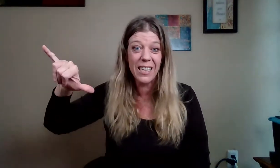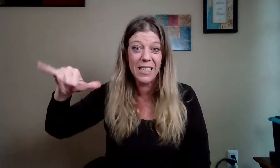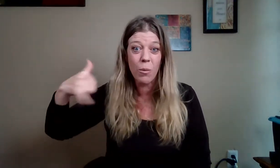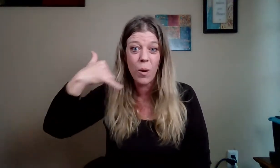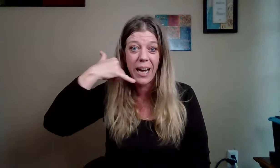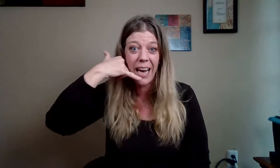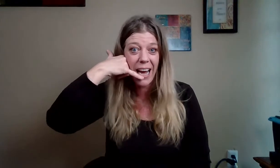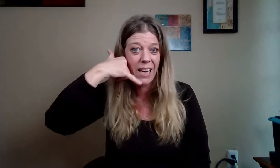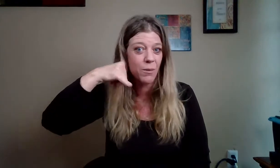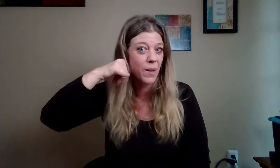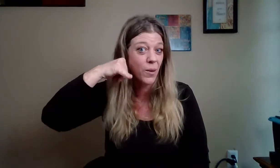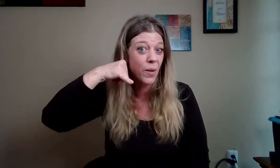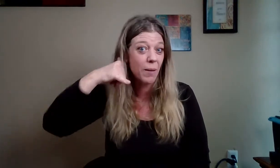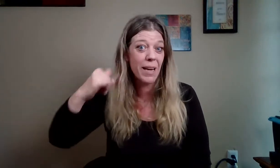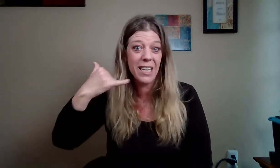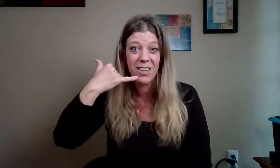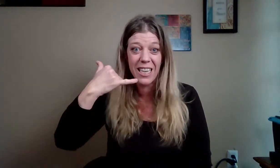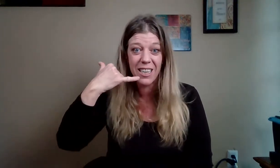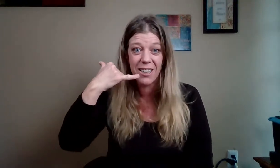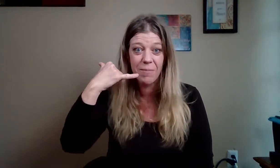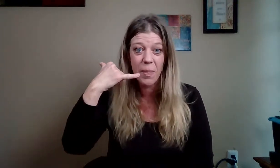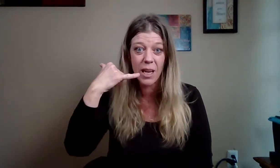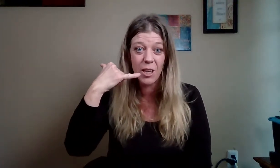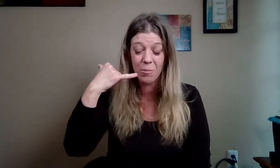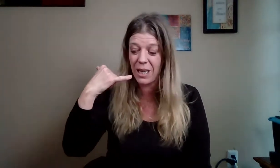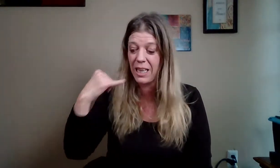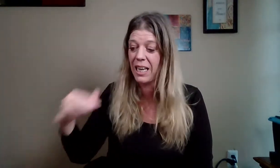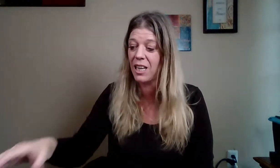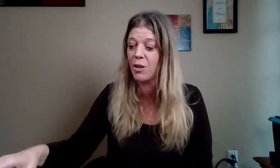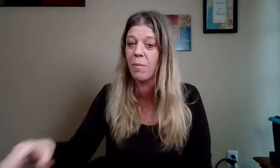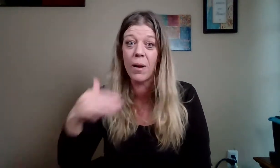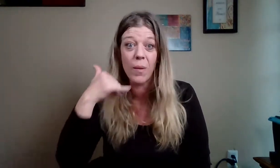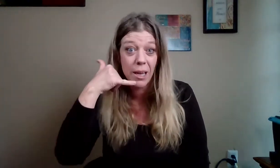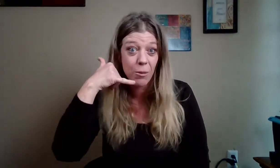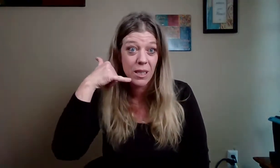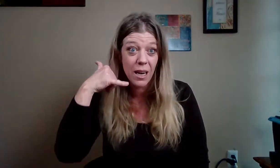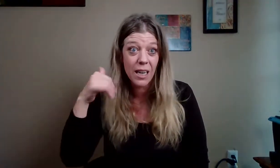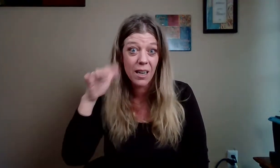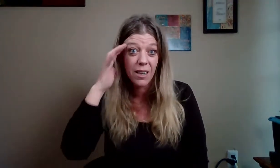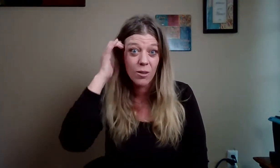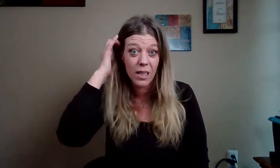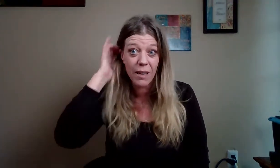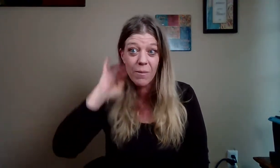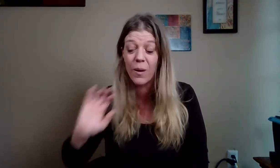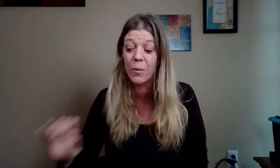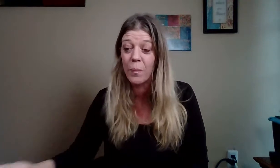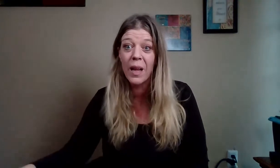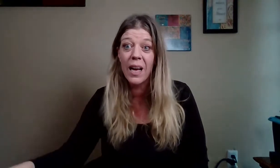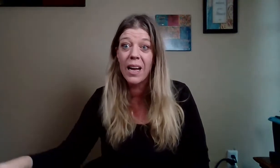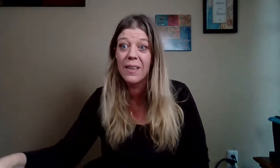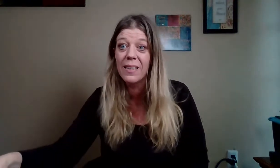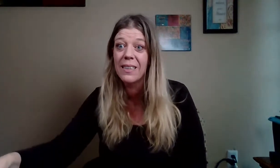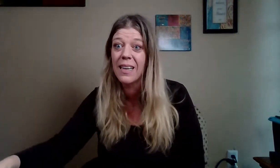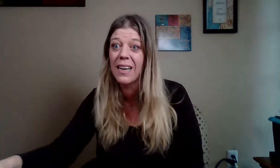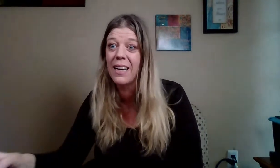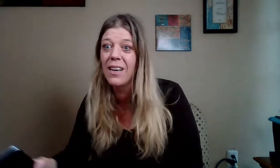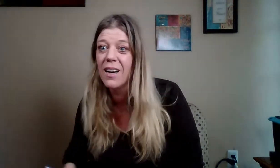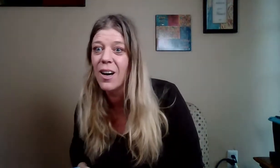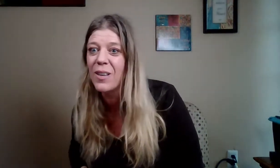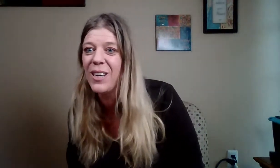is a Y hand with your thumb at your ear and your pinky at your mouth, like you were talking on the old time phone. And this is oh,